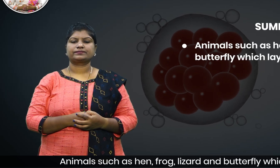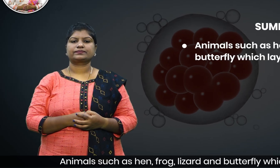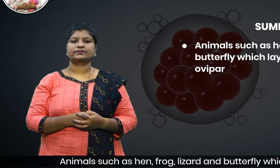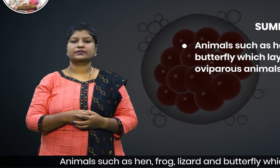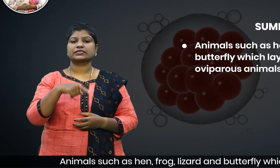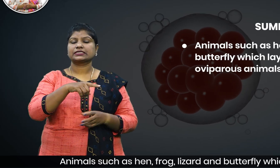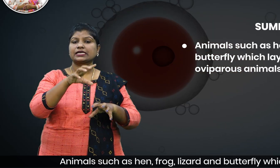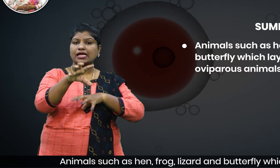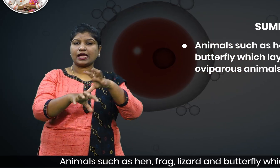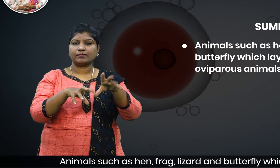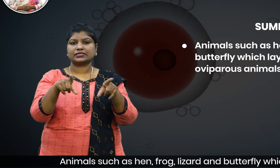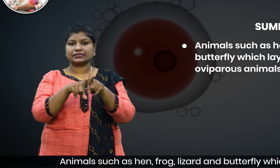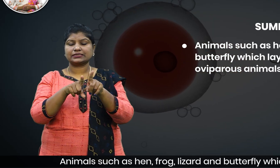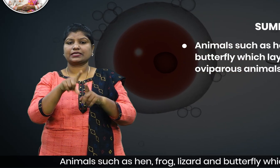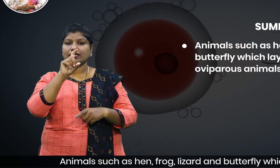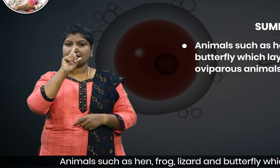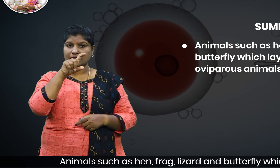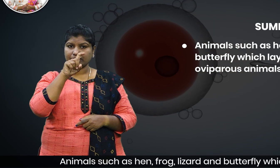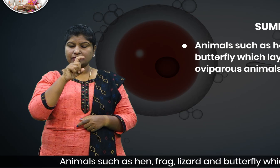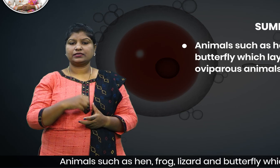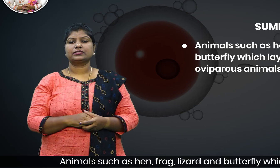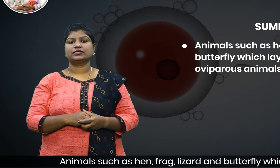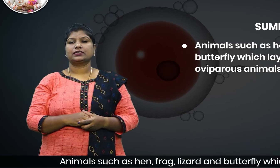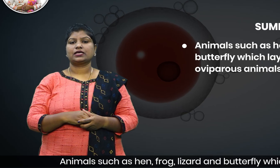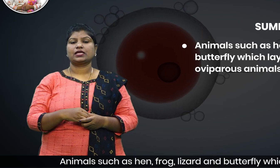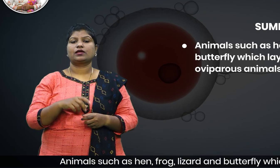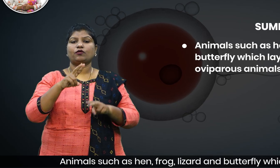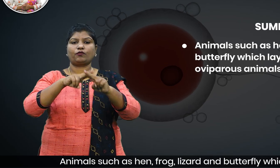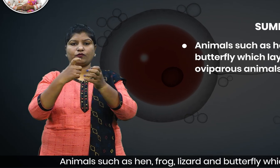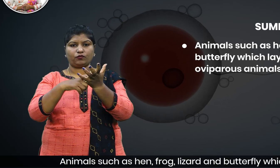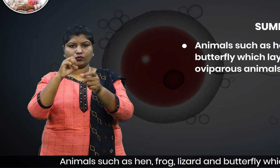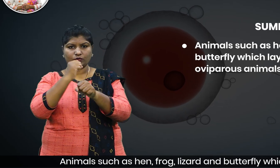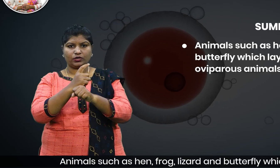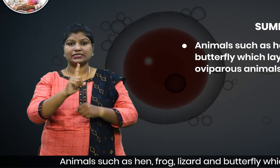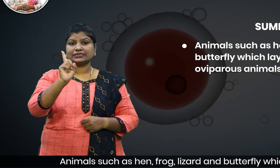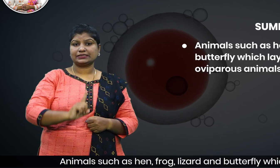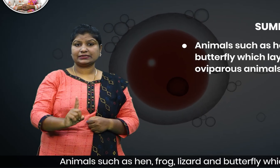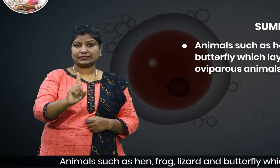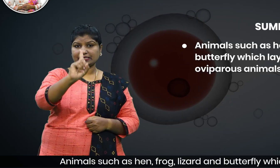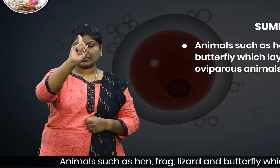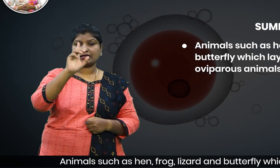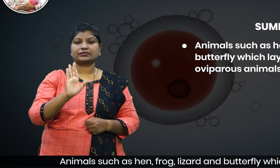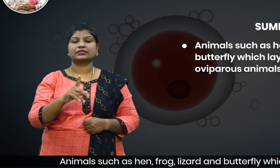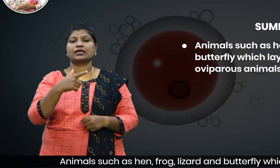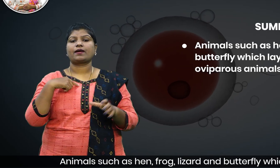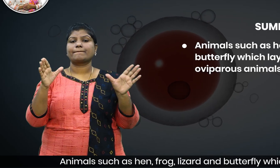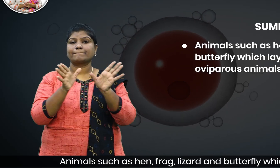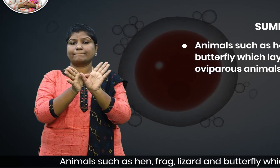Animals such as hen, frog, lizard and